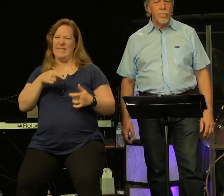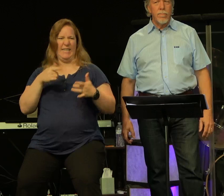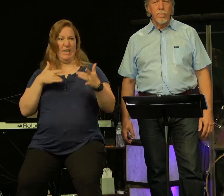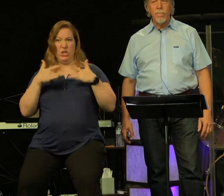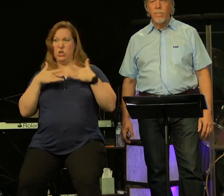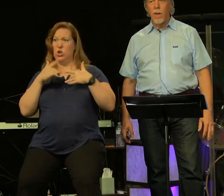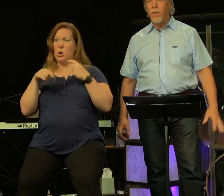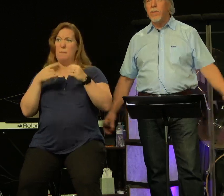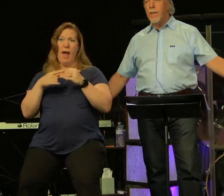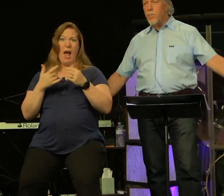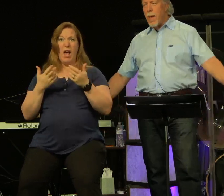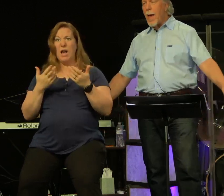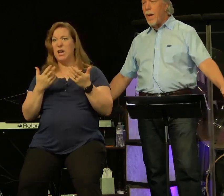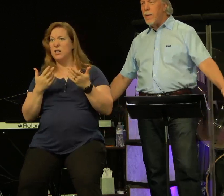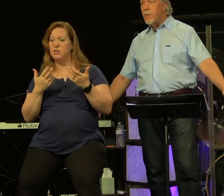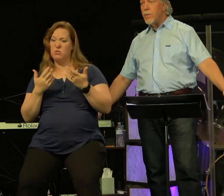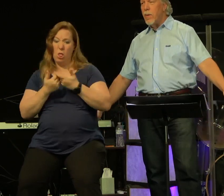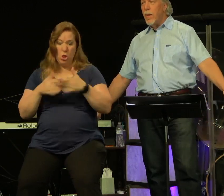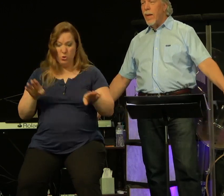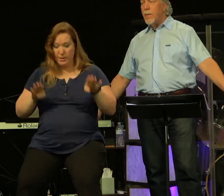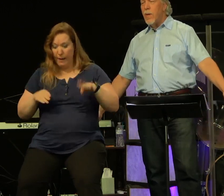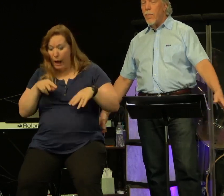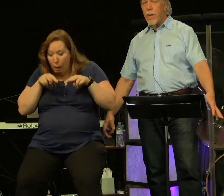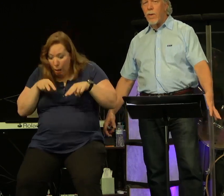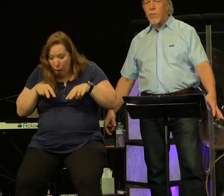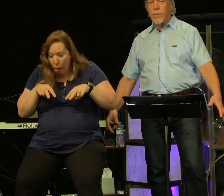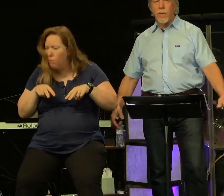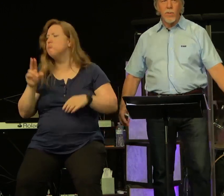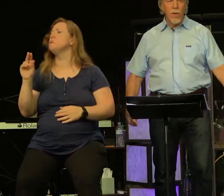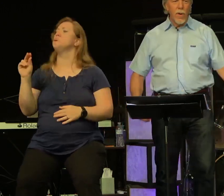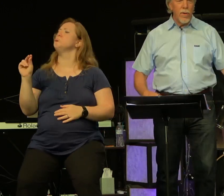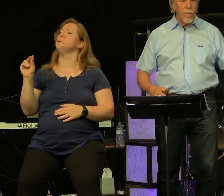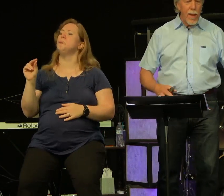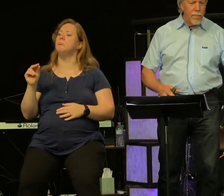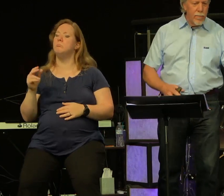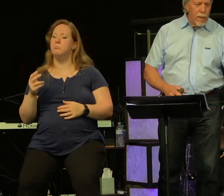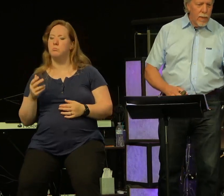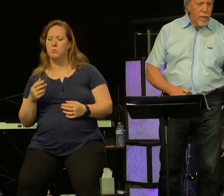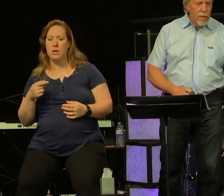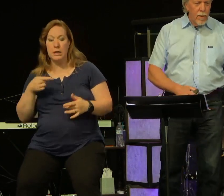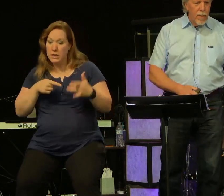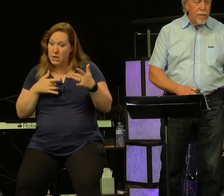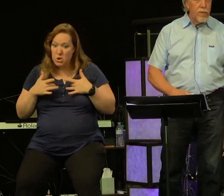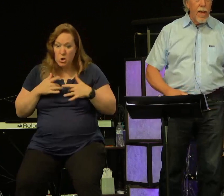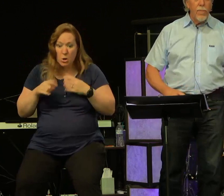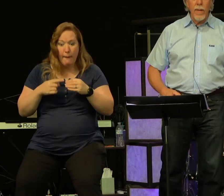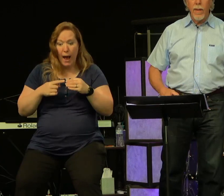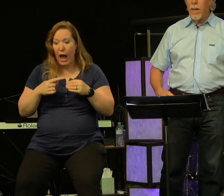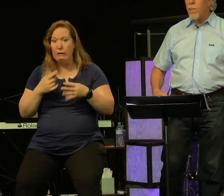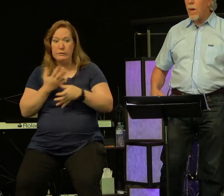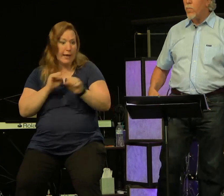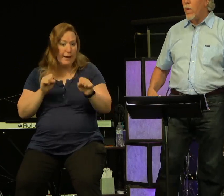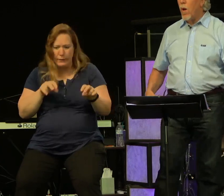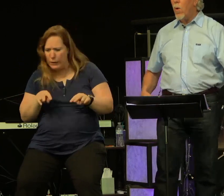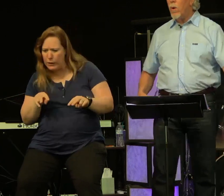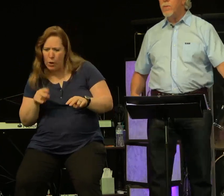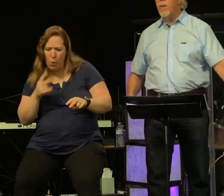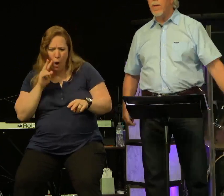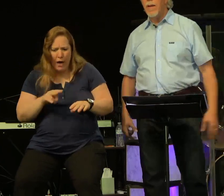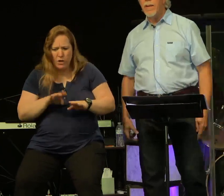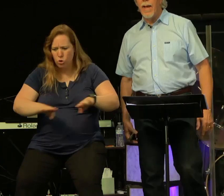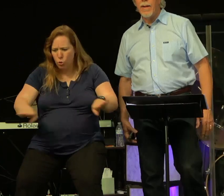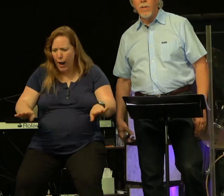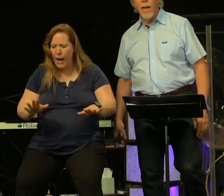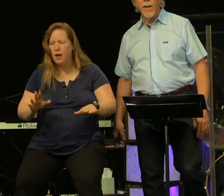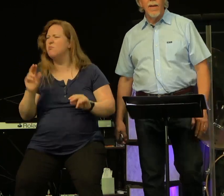about losing his balance. It's not because he's concerned about his safety, he might fall or something